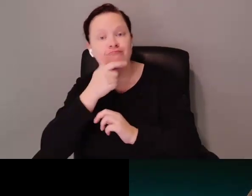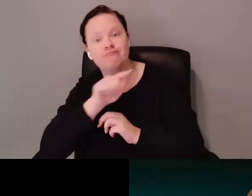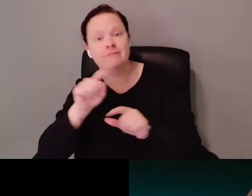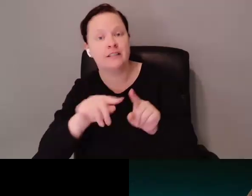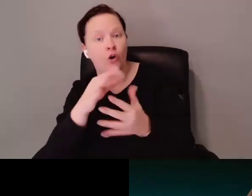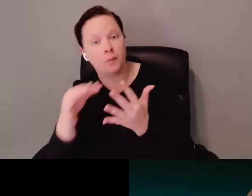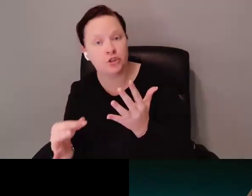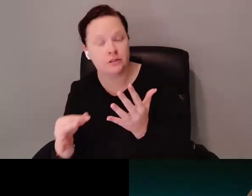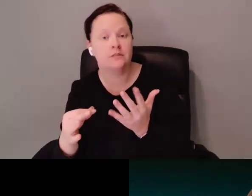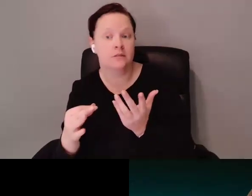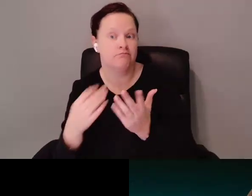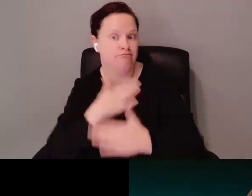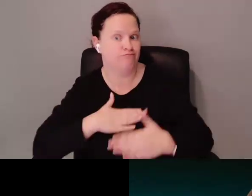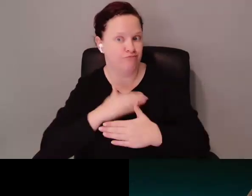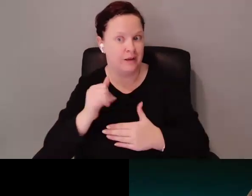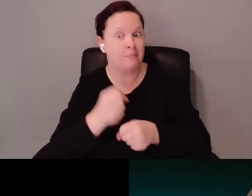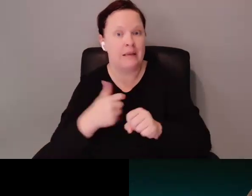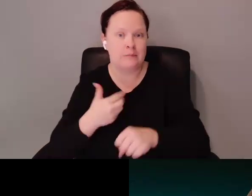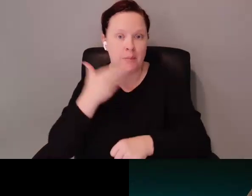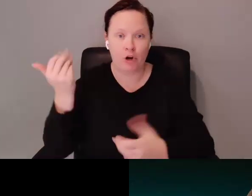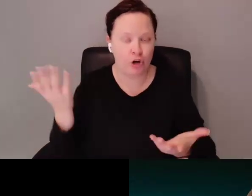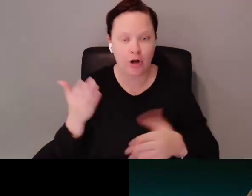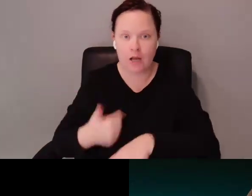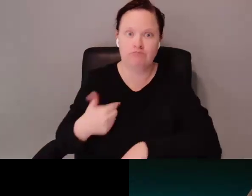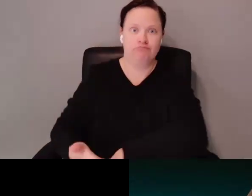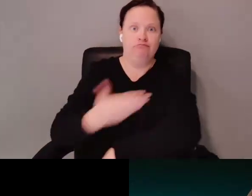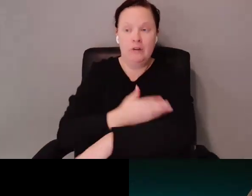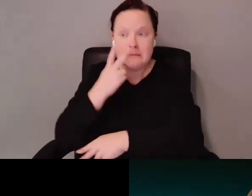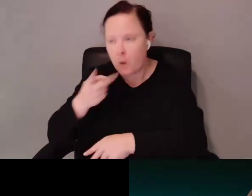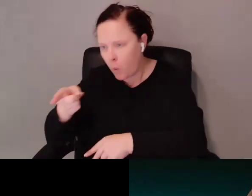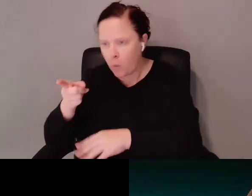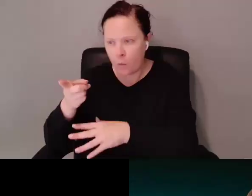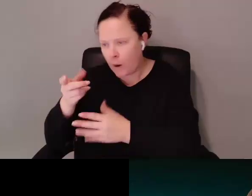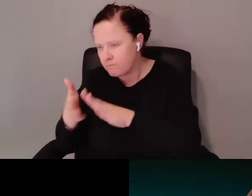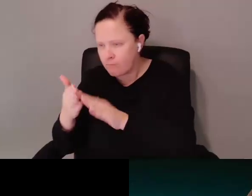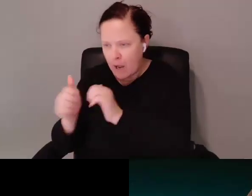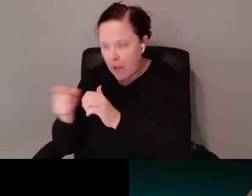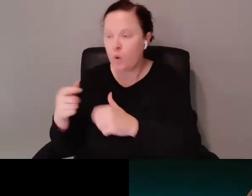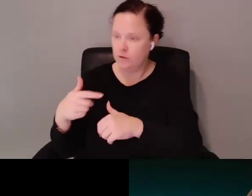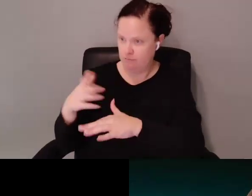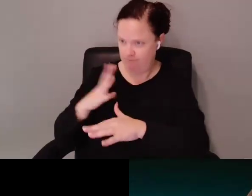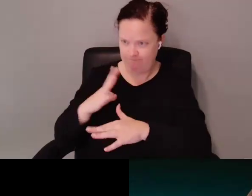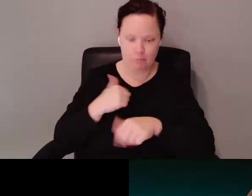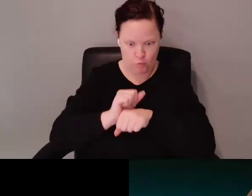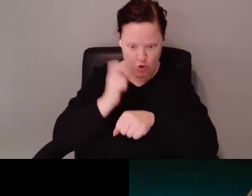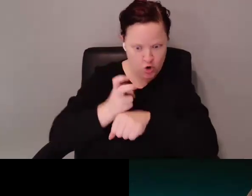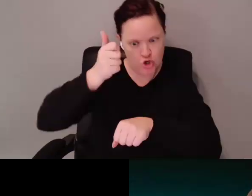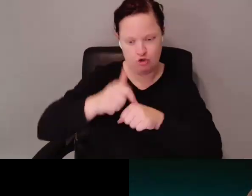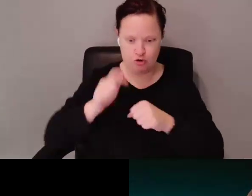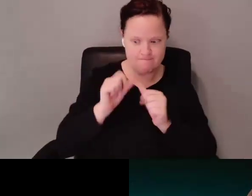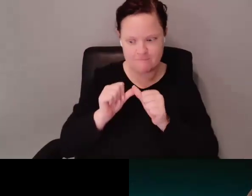it because it's just going to make me better at what I do. It's going to make me work harder and try to stay on